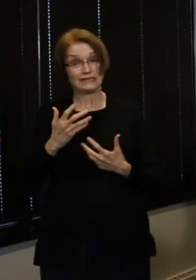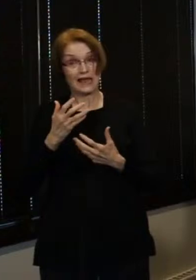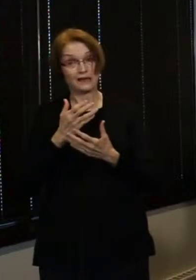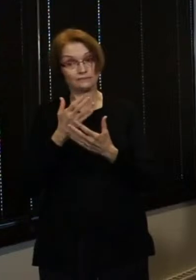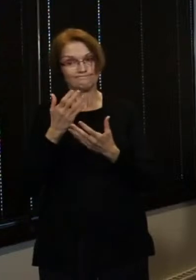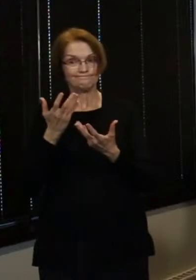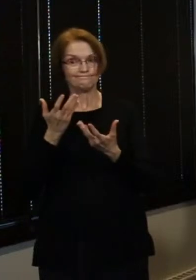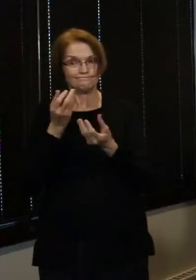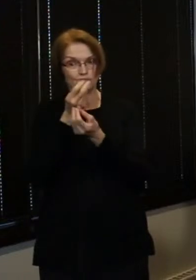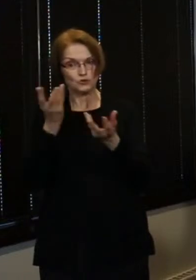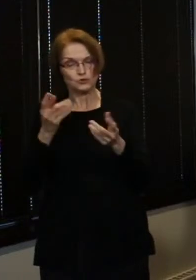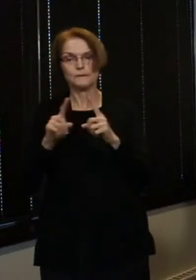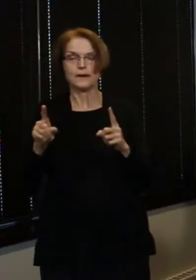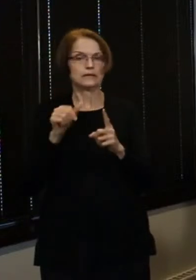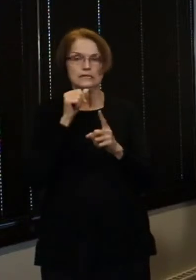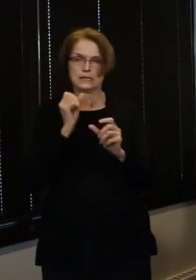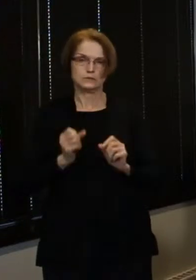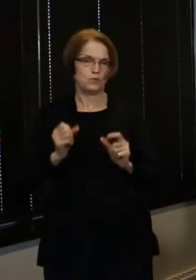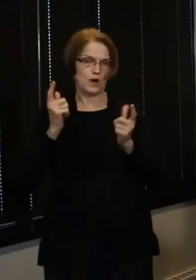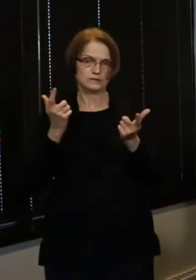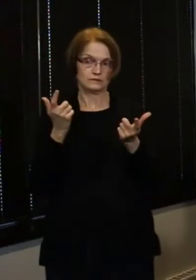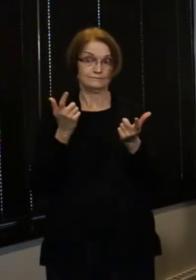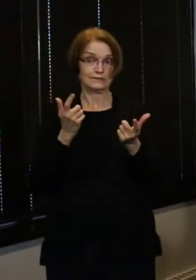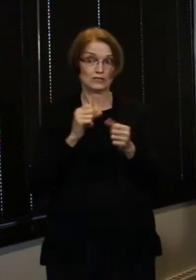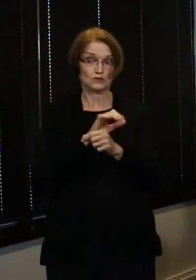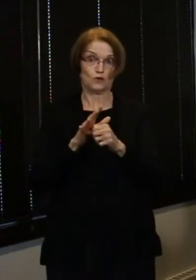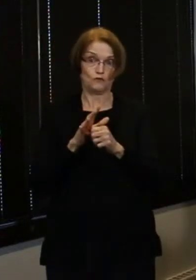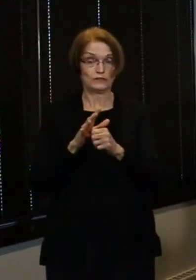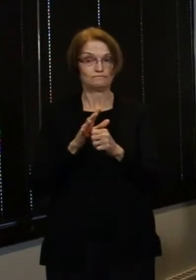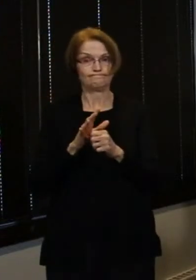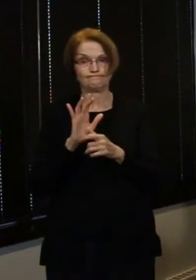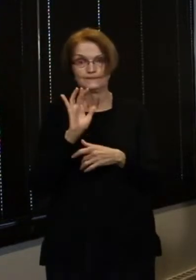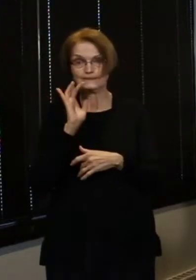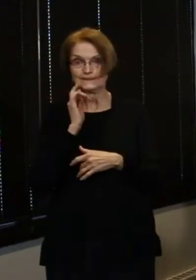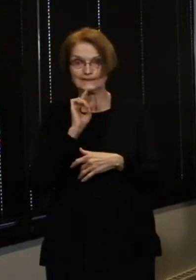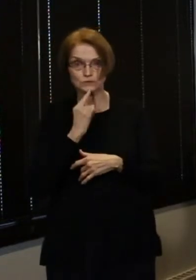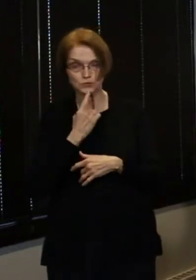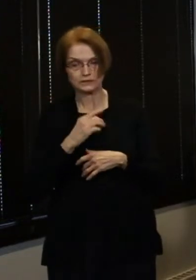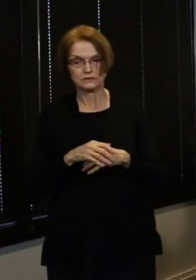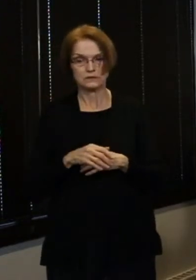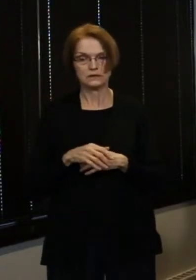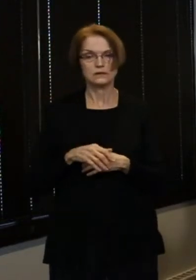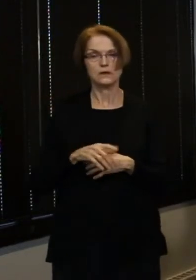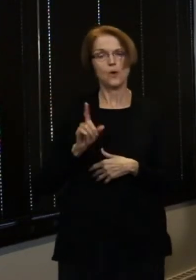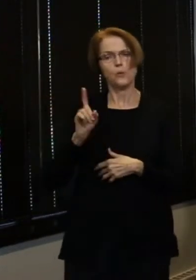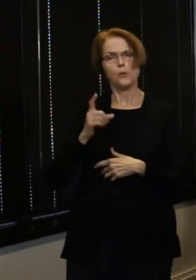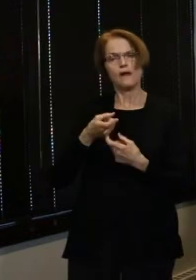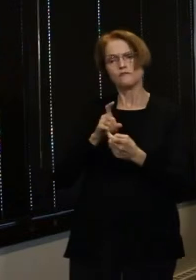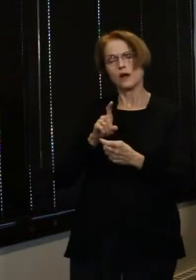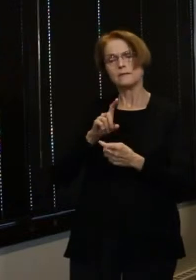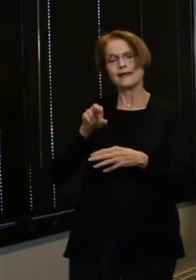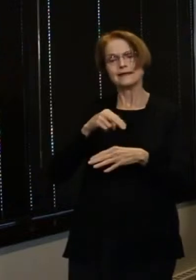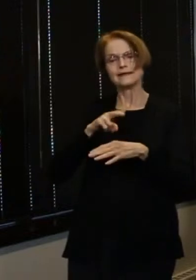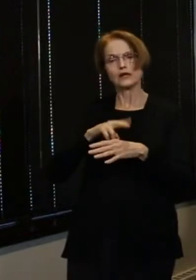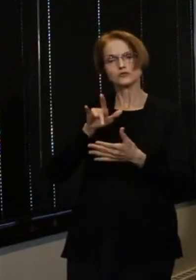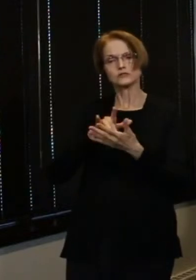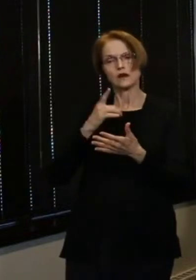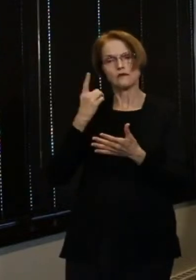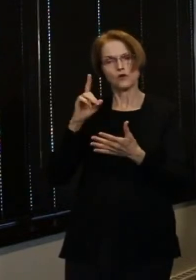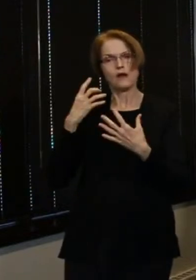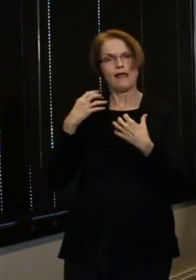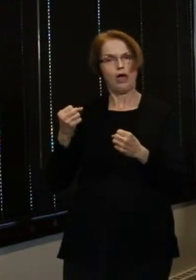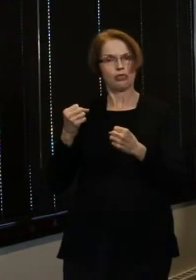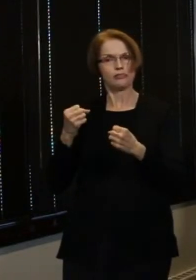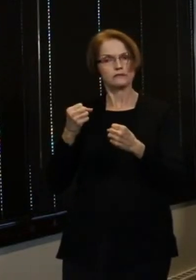the impact of the virus. So this life expectancy data comes from the National Center for Health Statistics, which is part of the